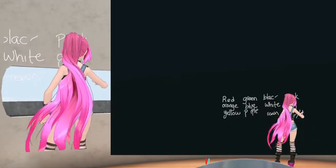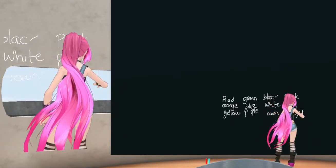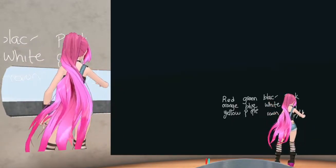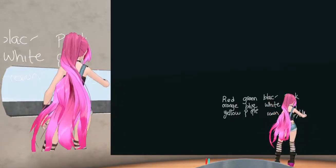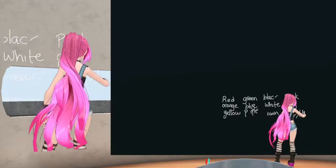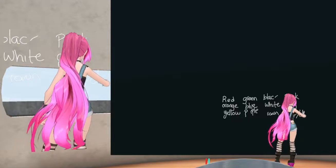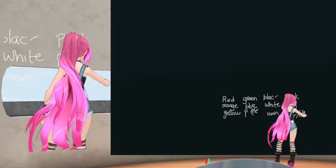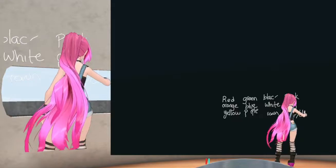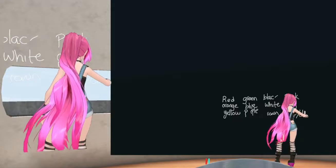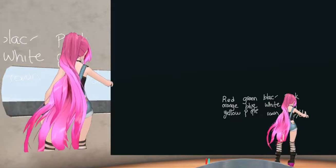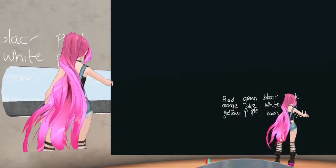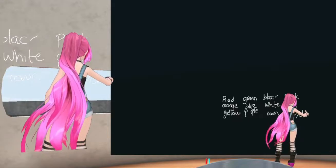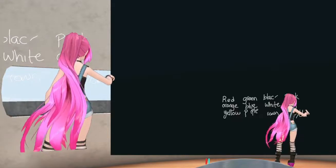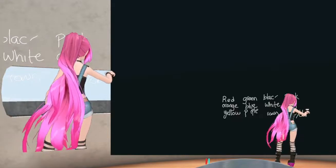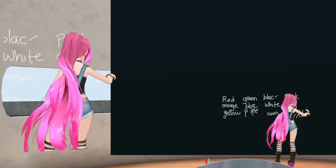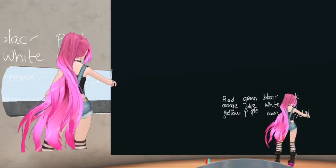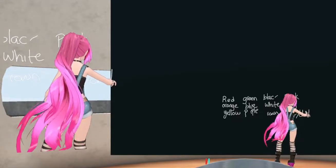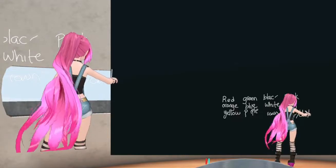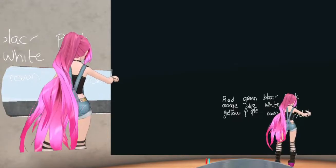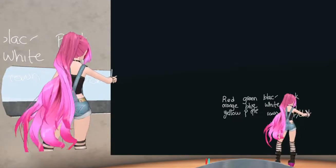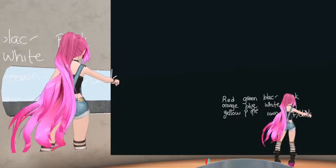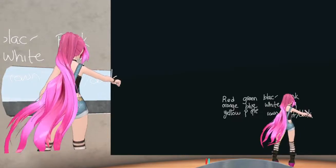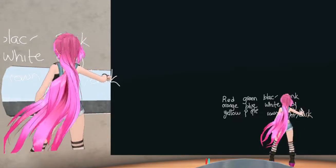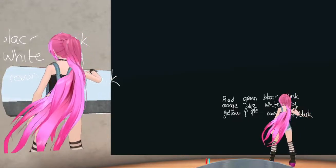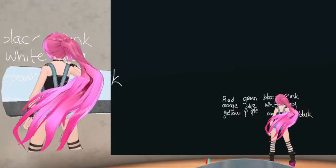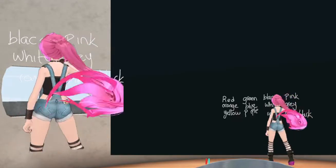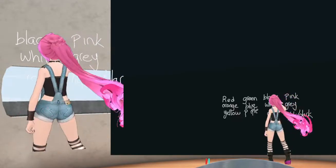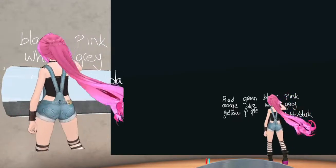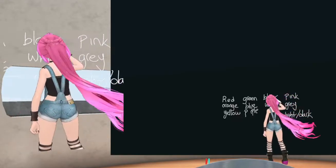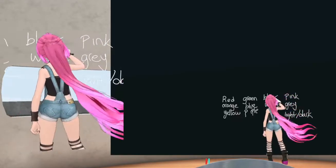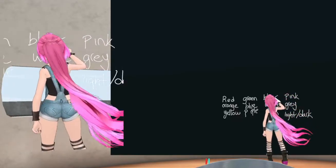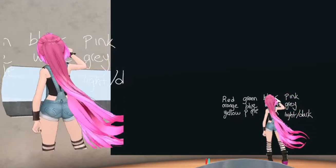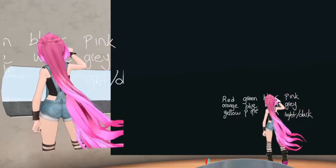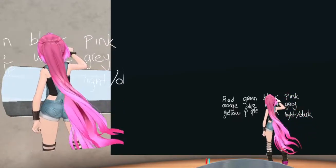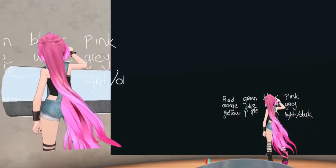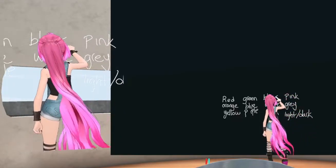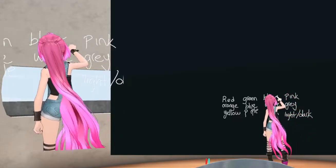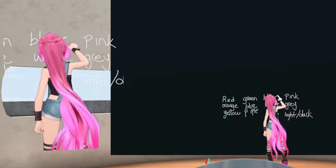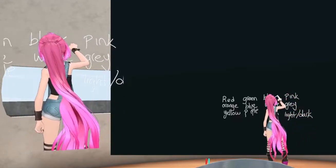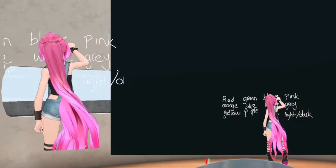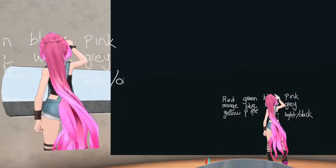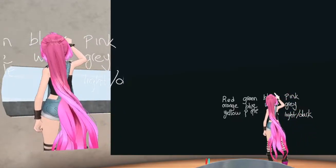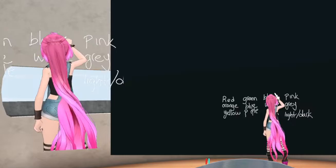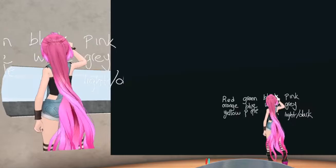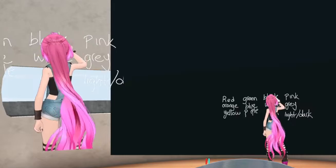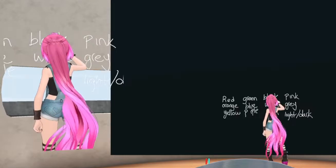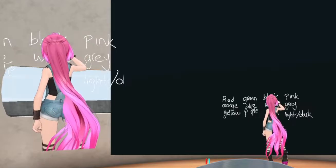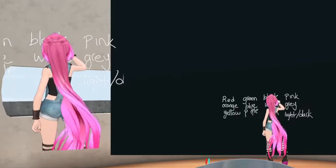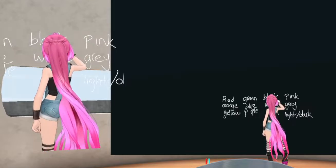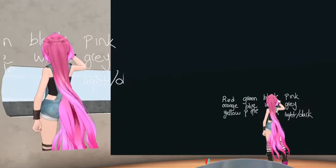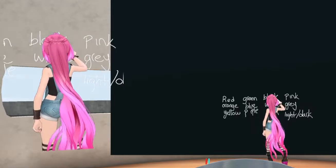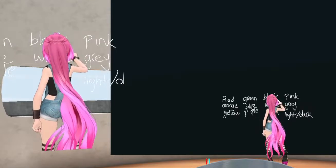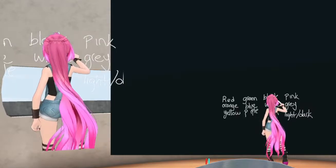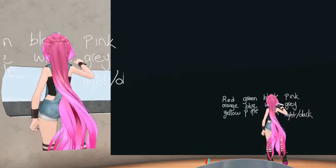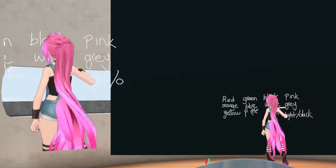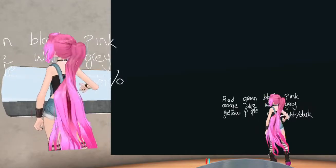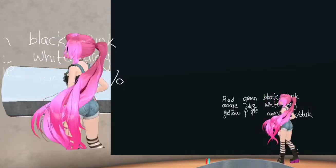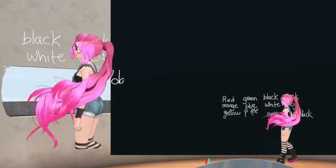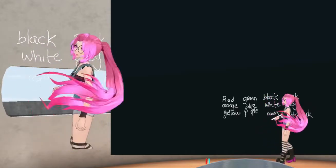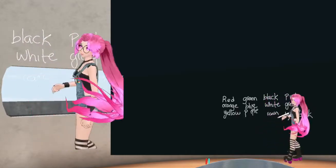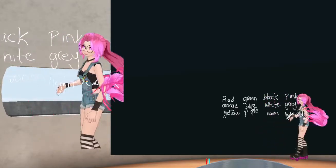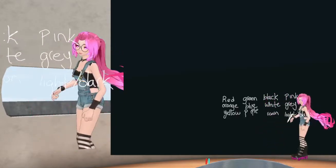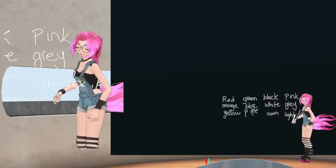Part of your K is missing for black. Ugh. I swear I didn't write that wrong. See, I told you